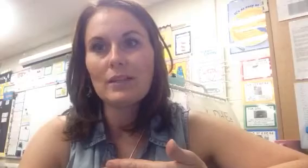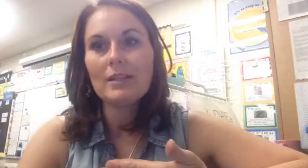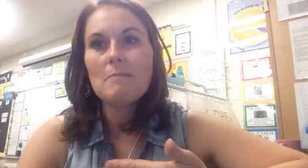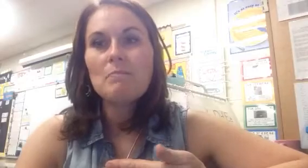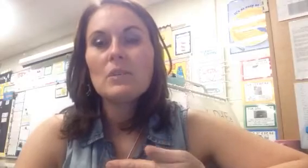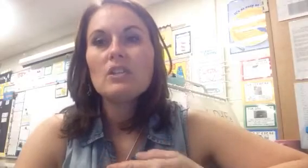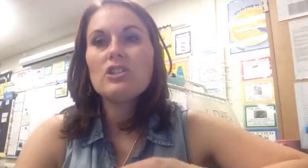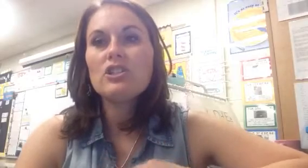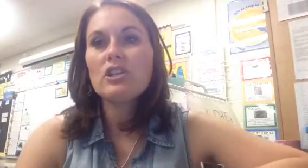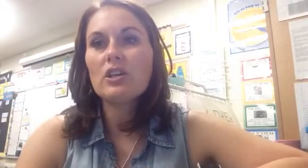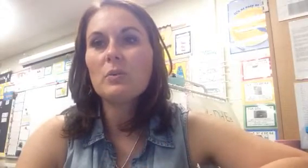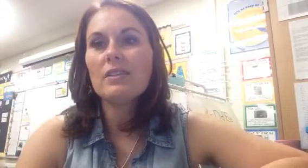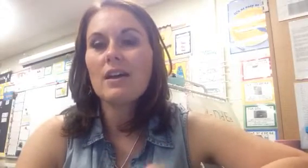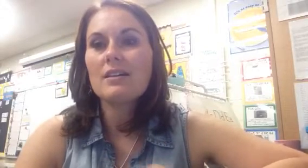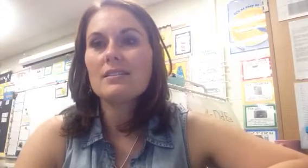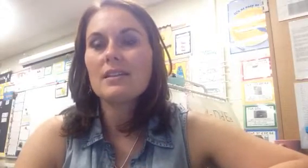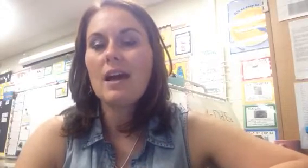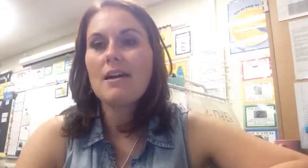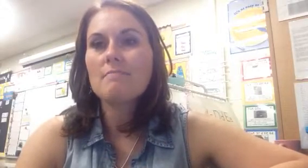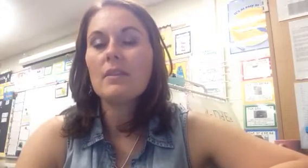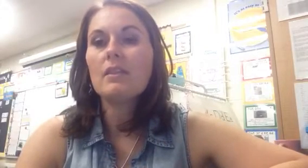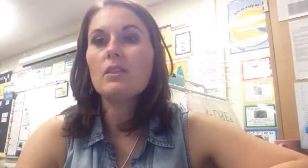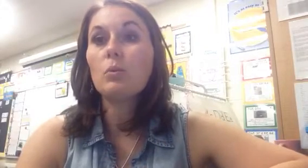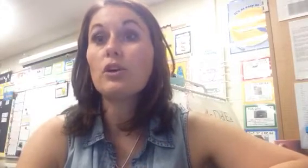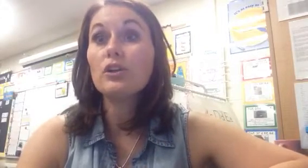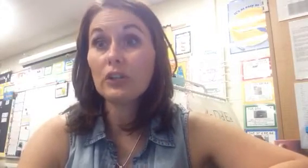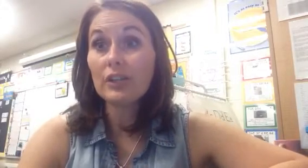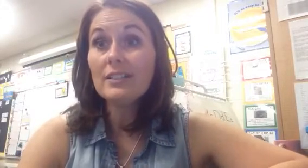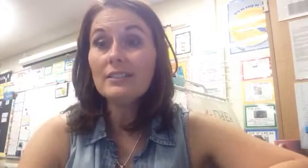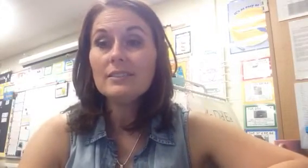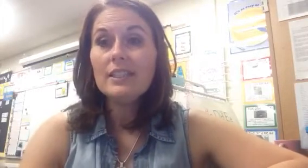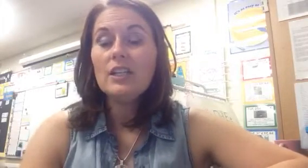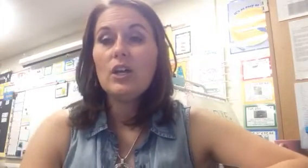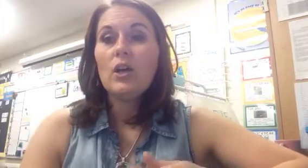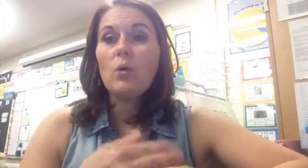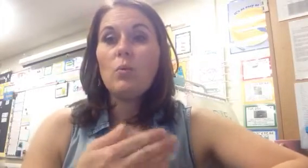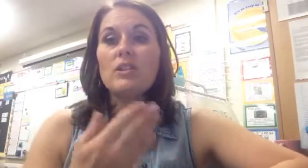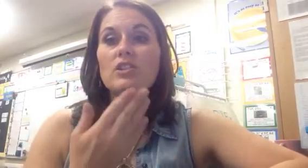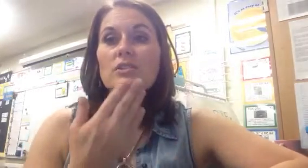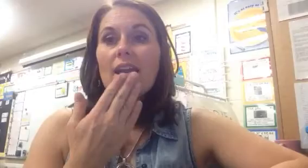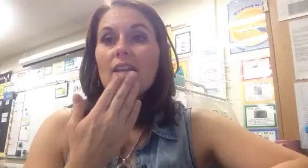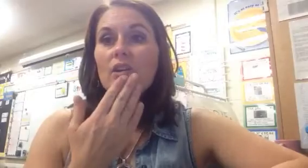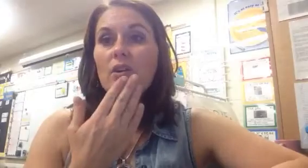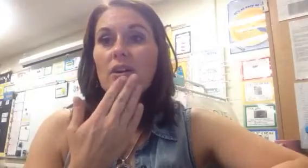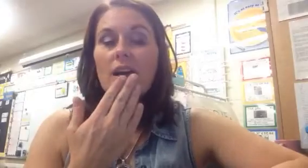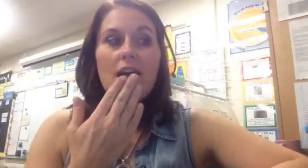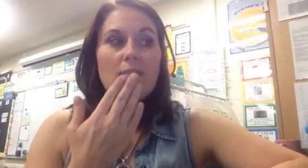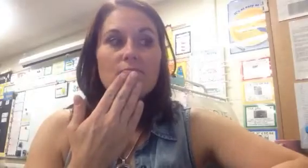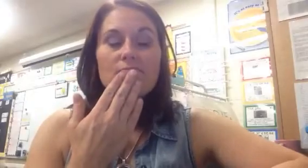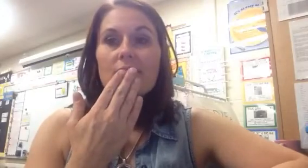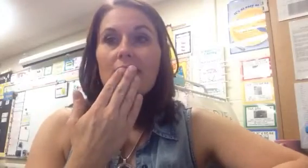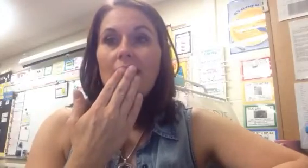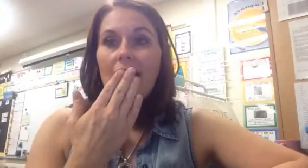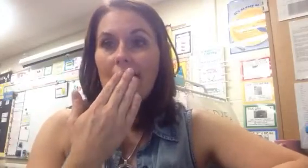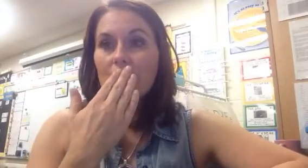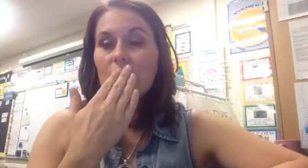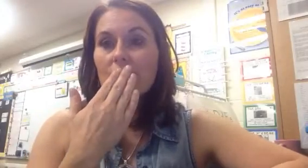week. She shared with us the word good, which you take your hand to your